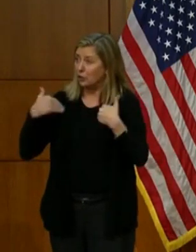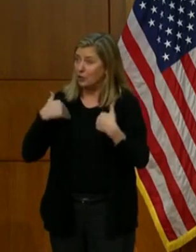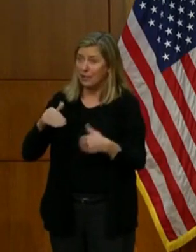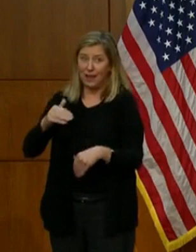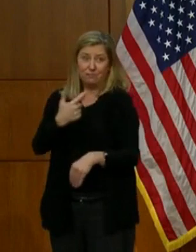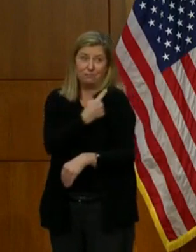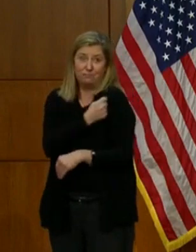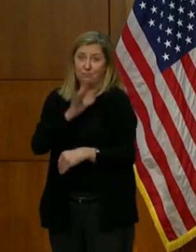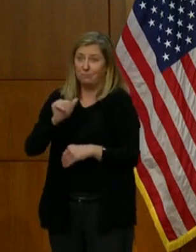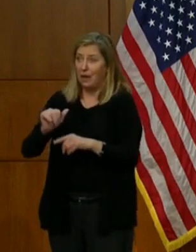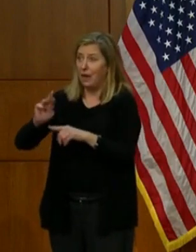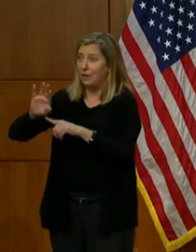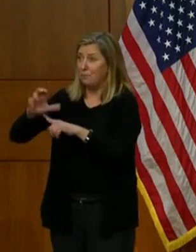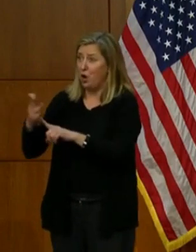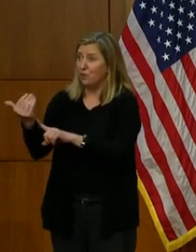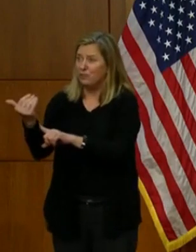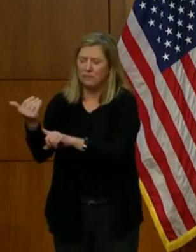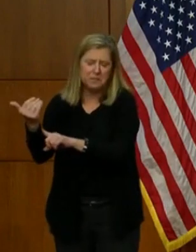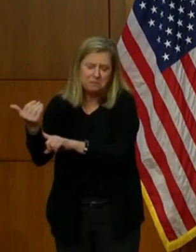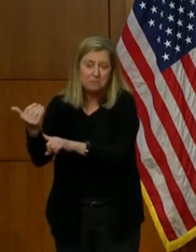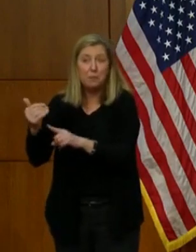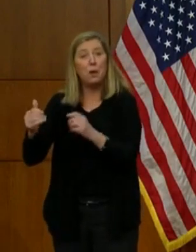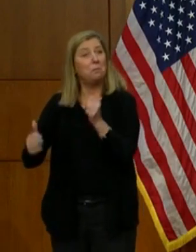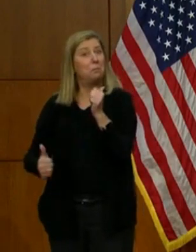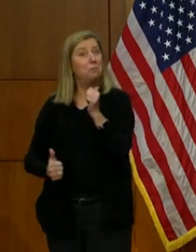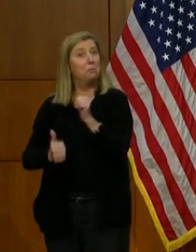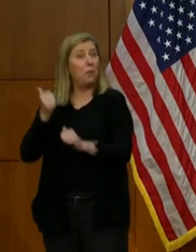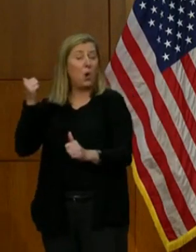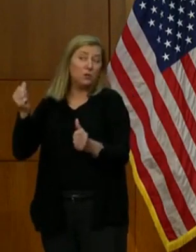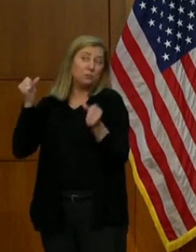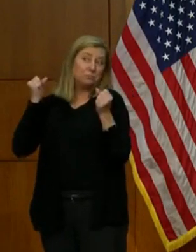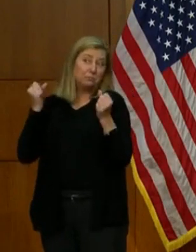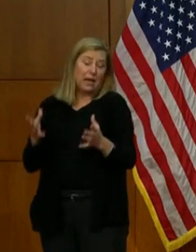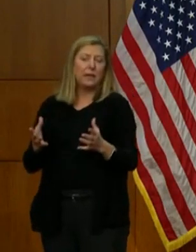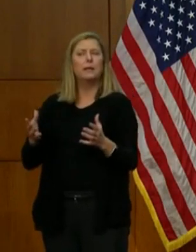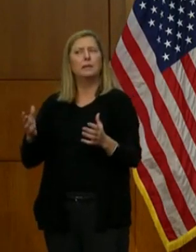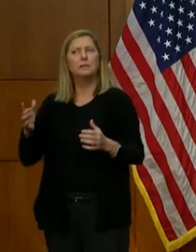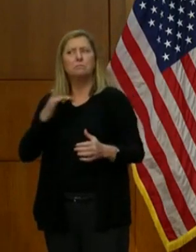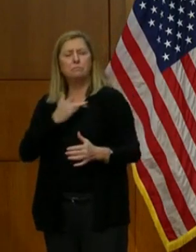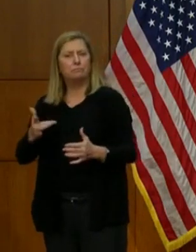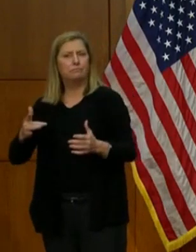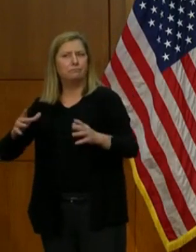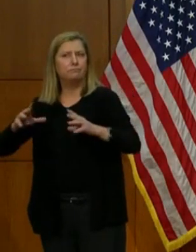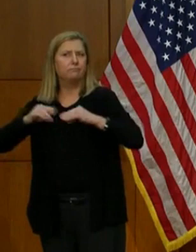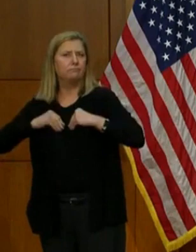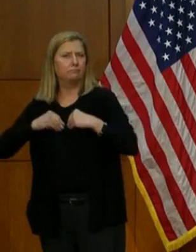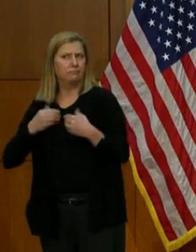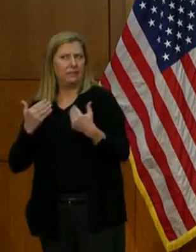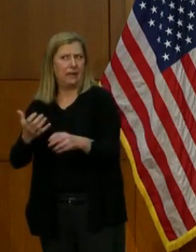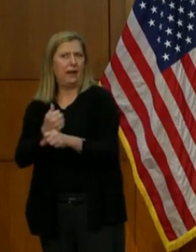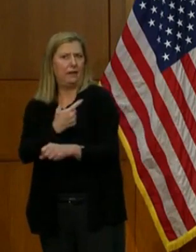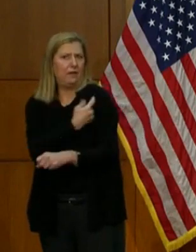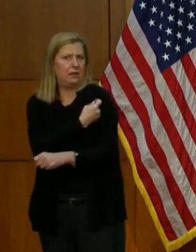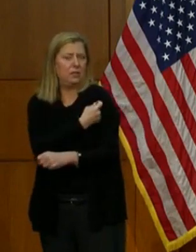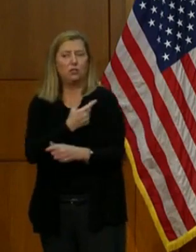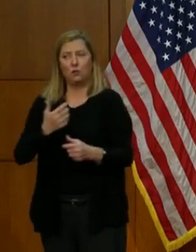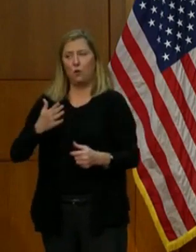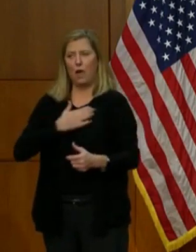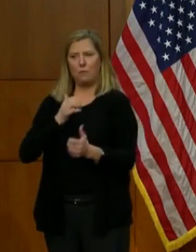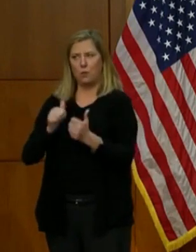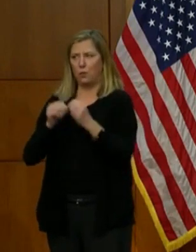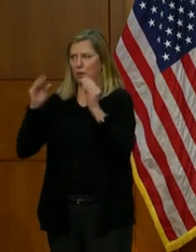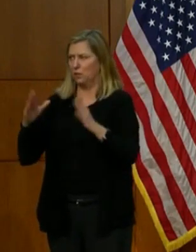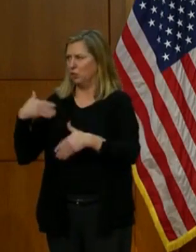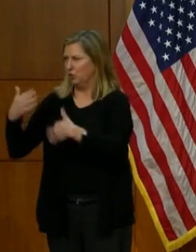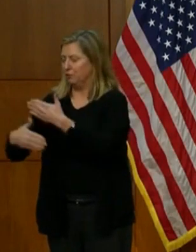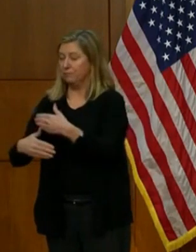a large majority of them will, and they've been more than willing to receive the vaccination. So I've been pleased with that response. As far